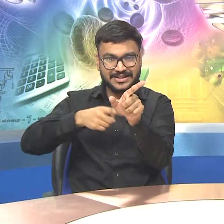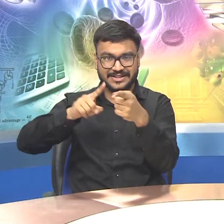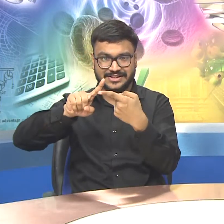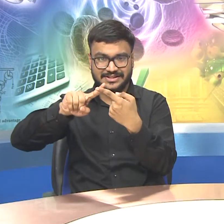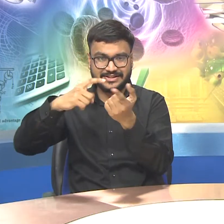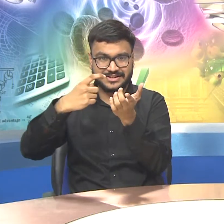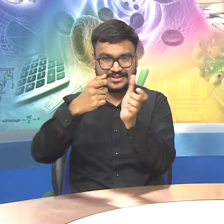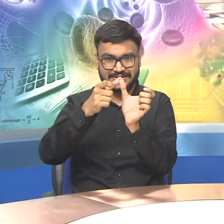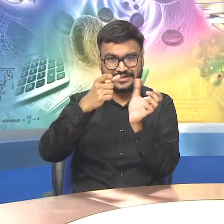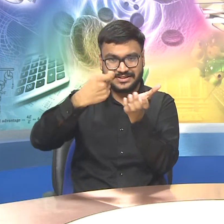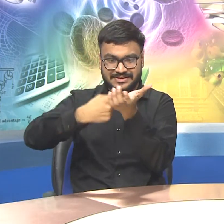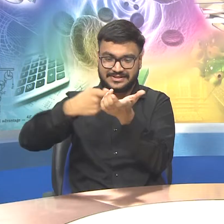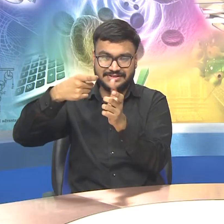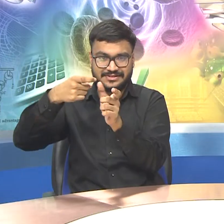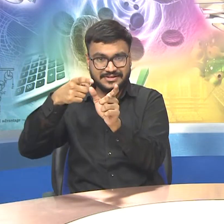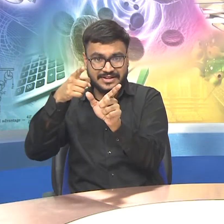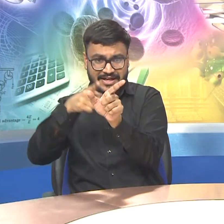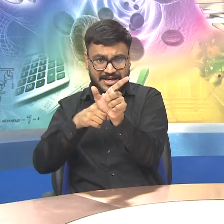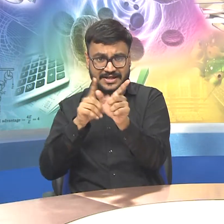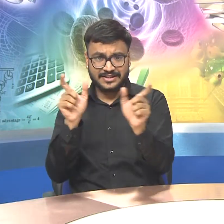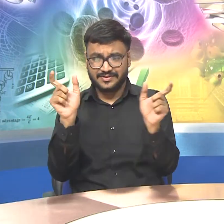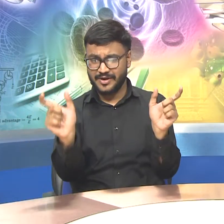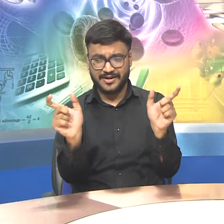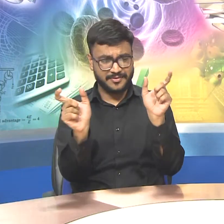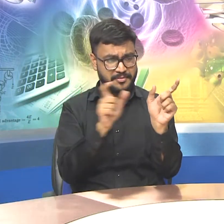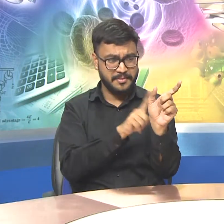along with ear.